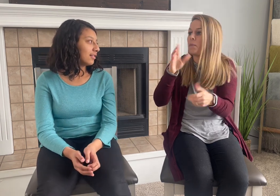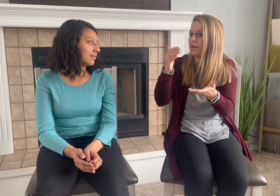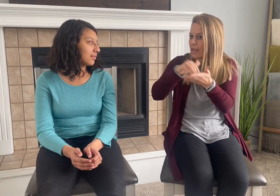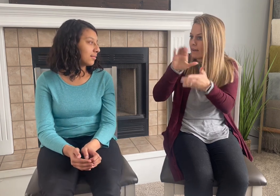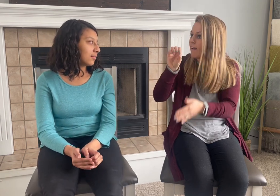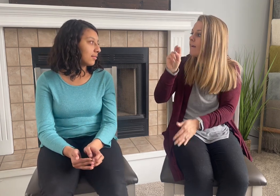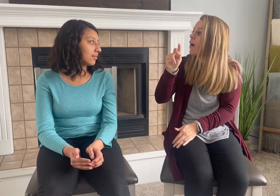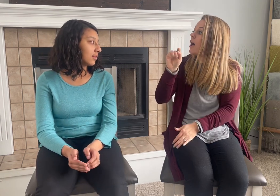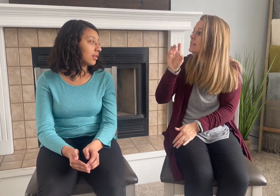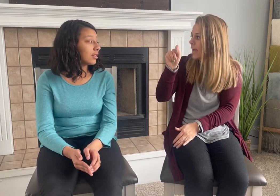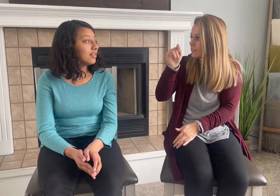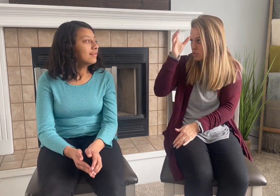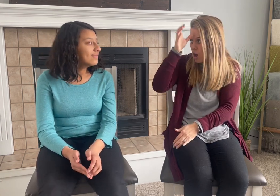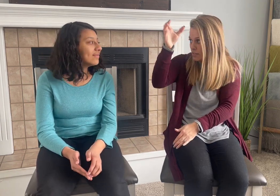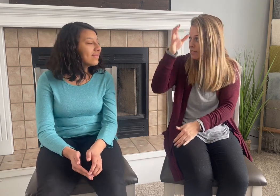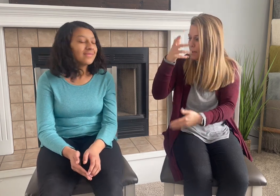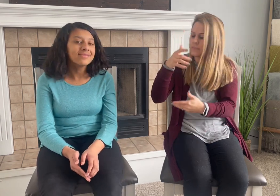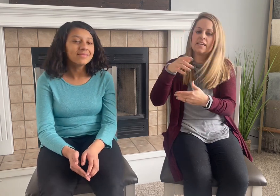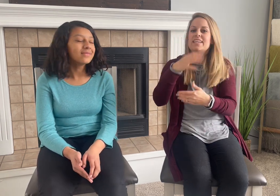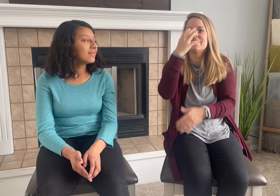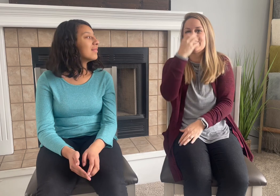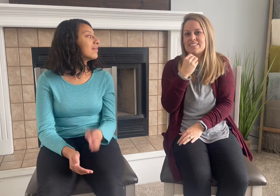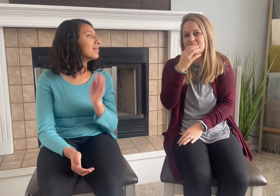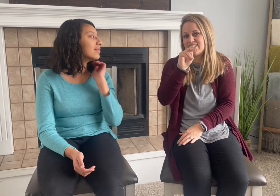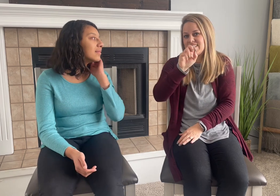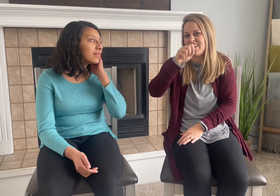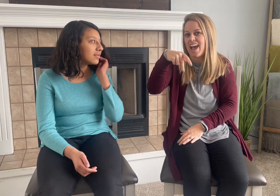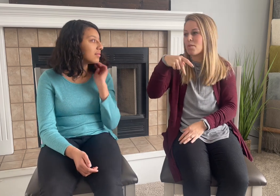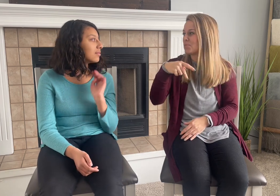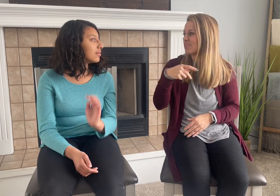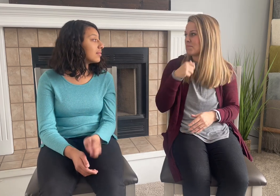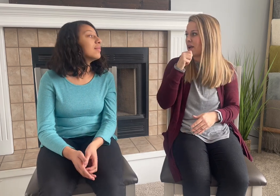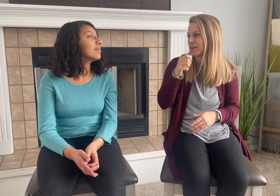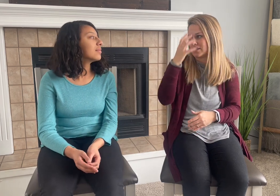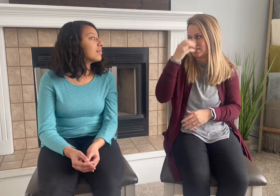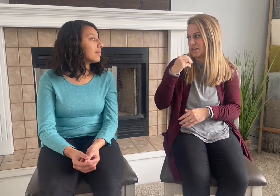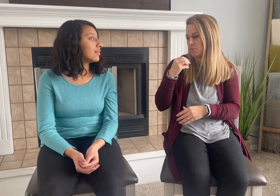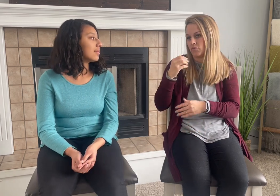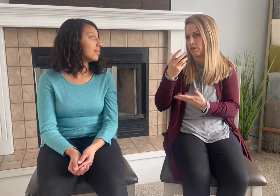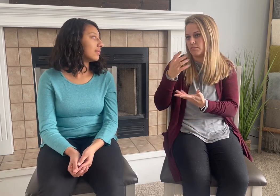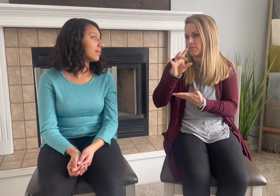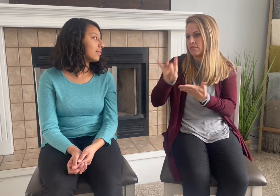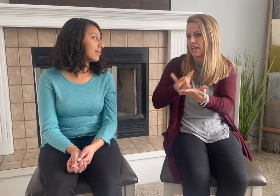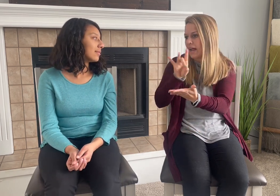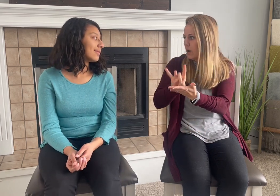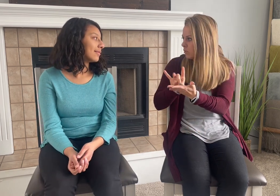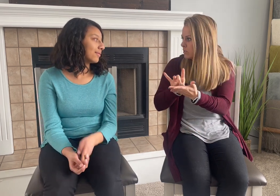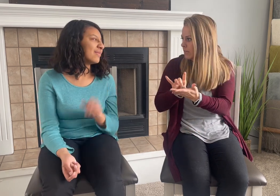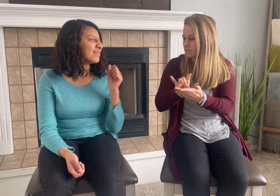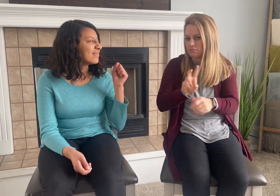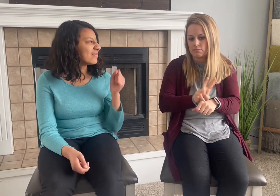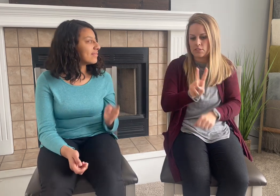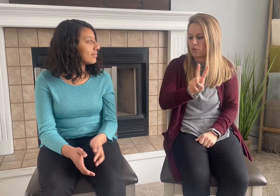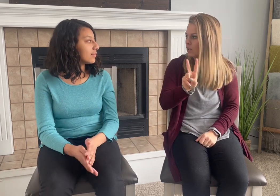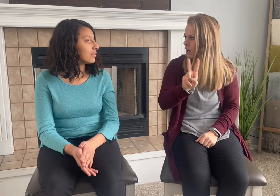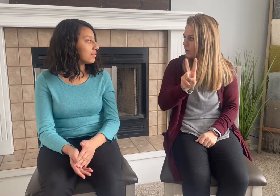again, context concept isn't, it's a nap. I'm not going to sleep for eight hours at two o'clock.